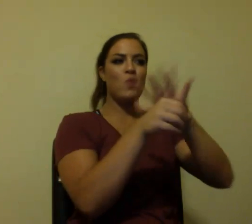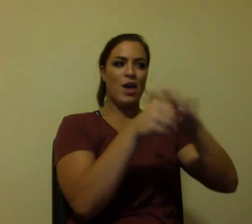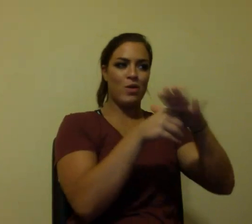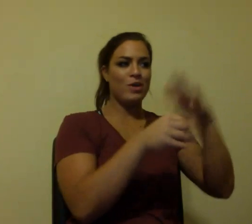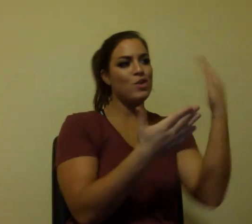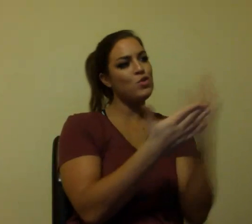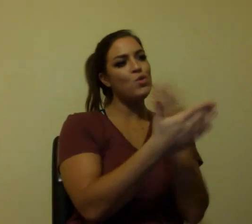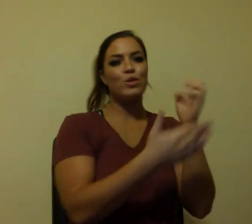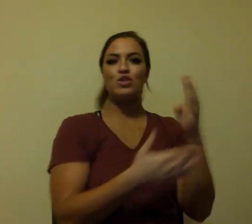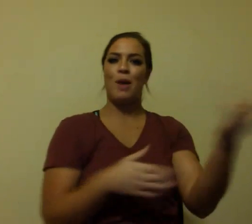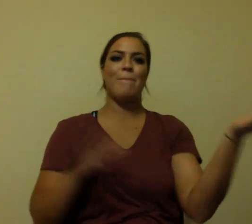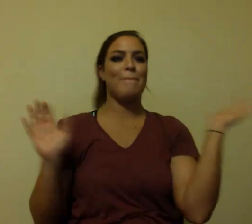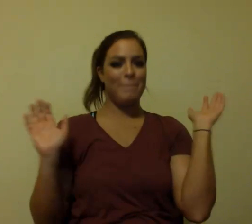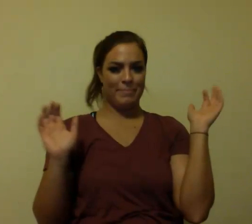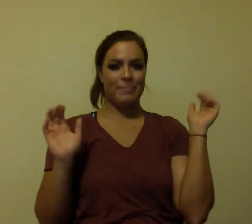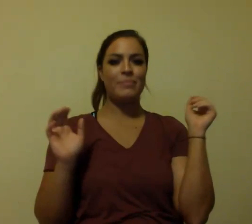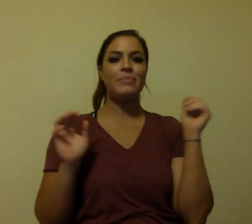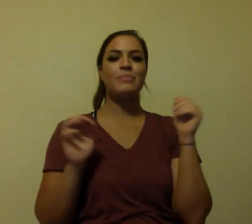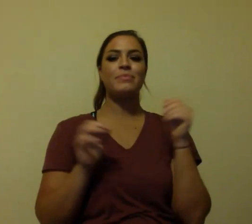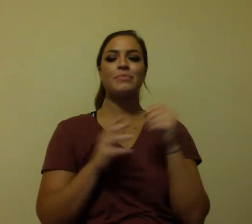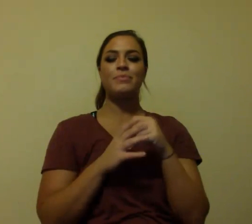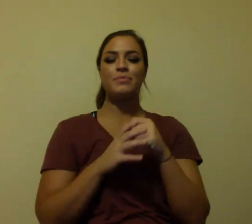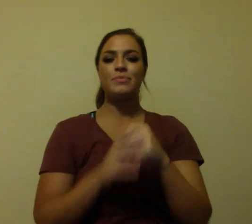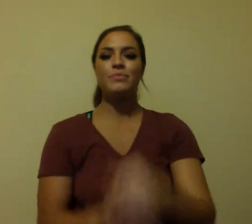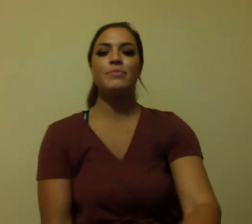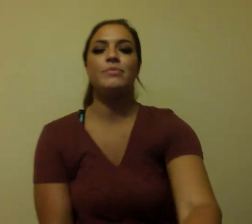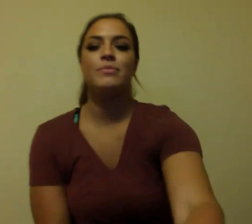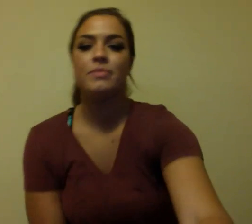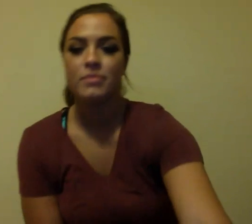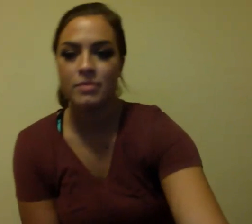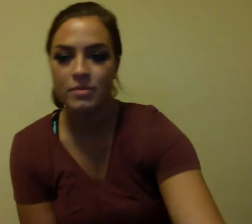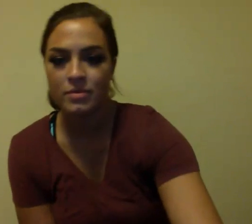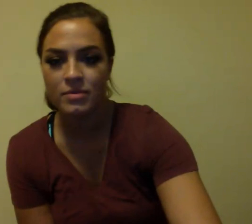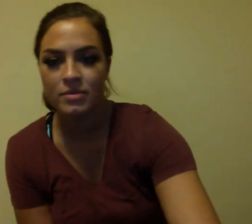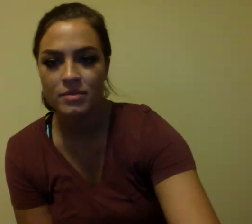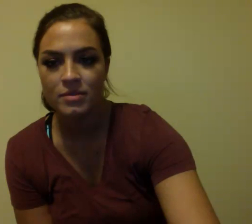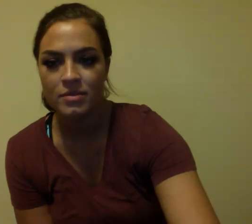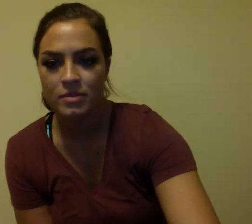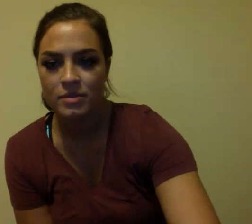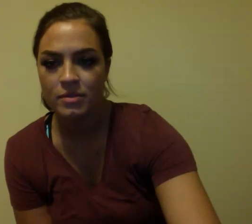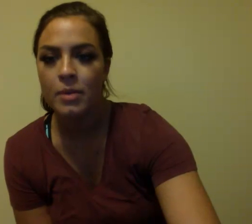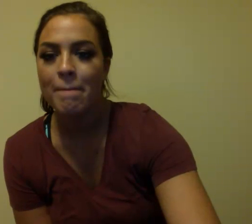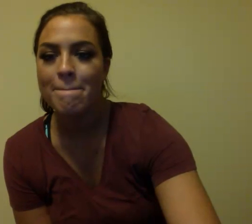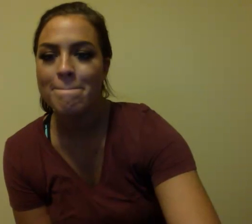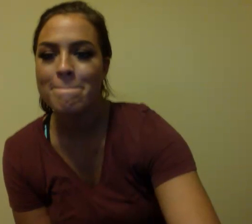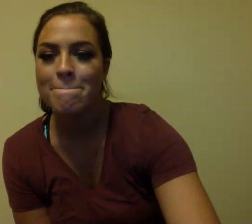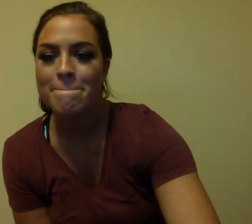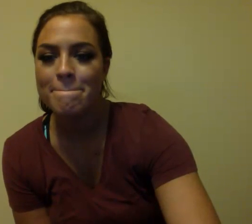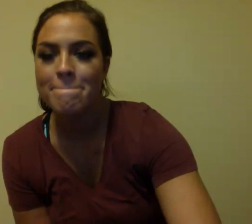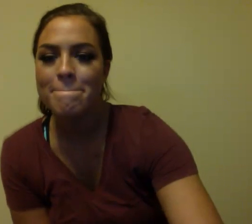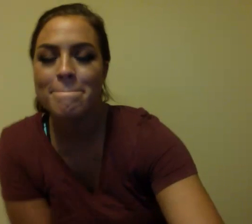But almost as quickly as I breathed my sigh of relief over that fresh start that I had, we got the